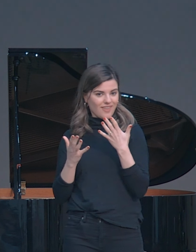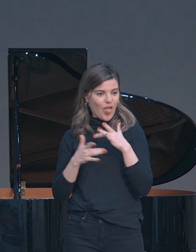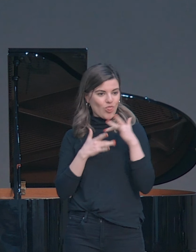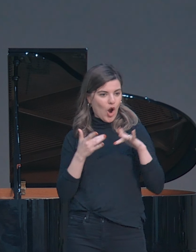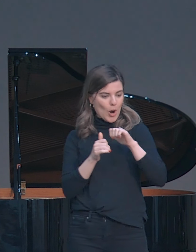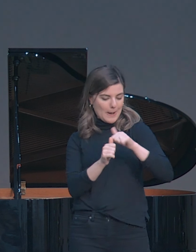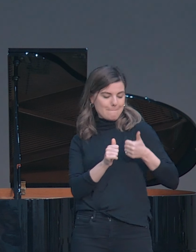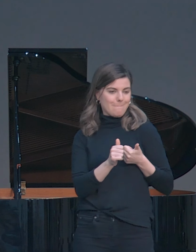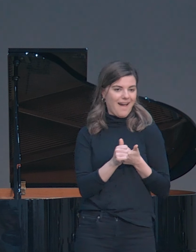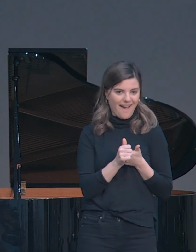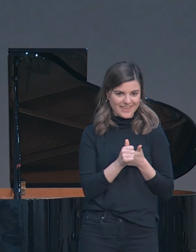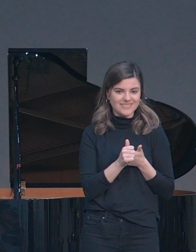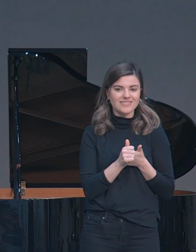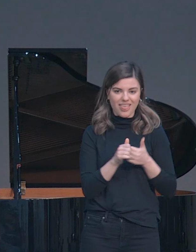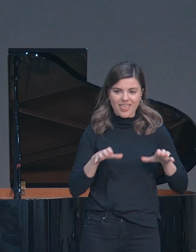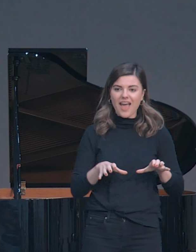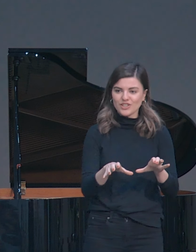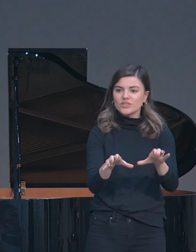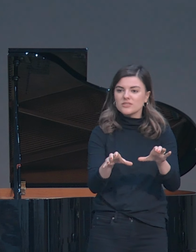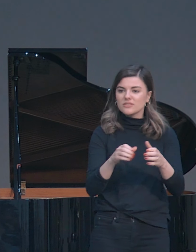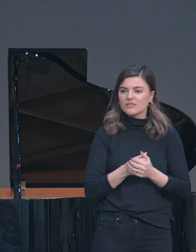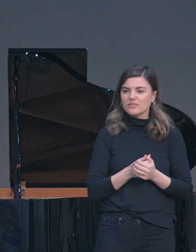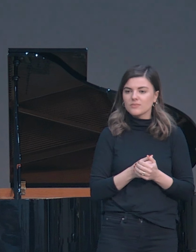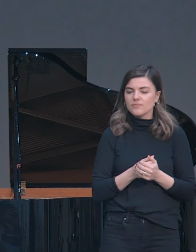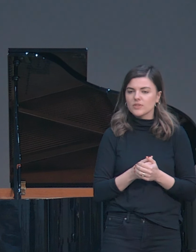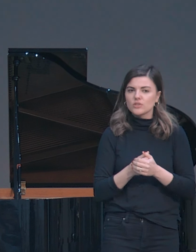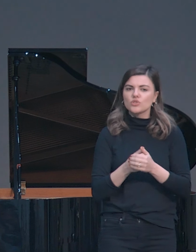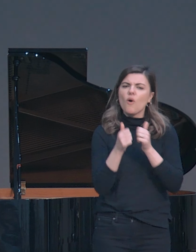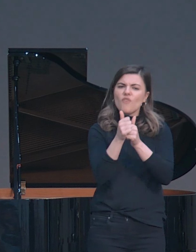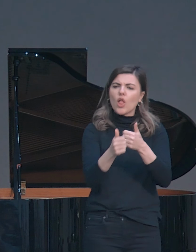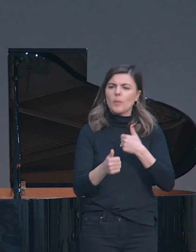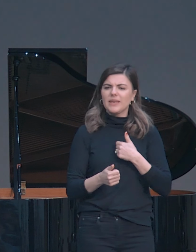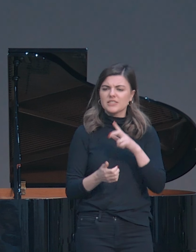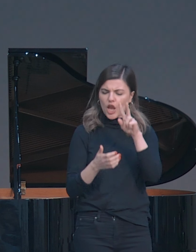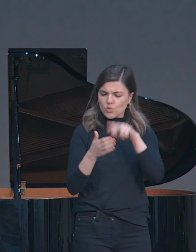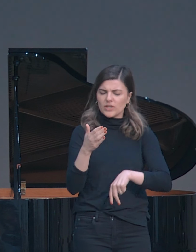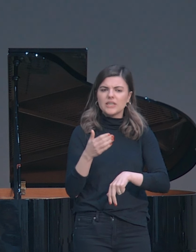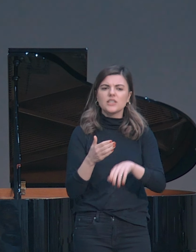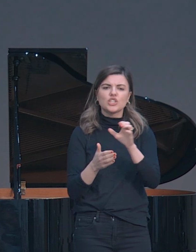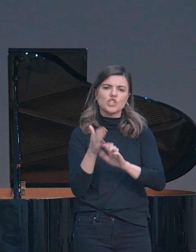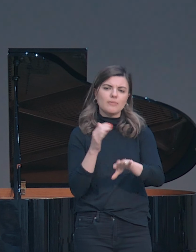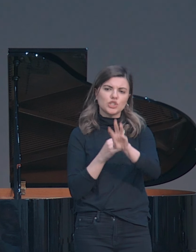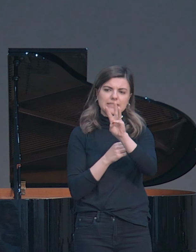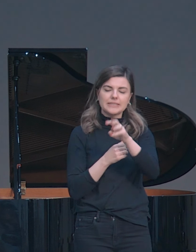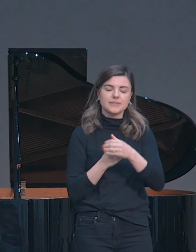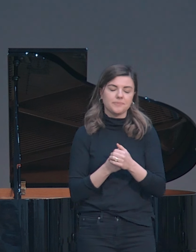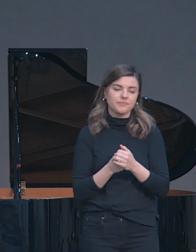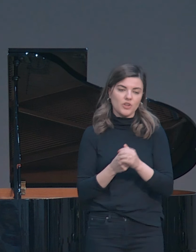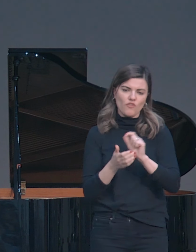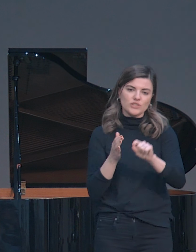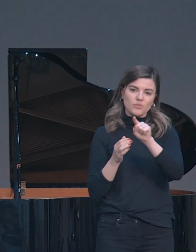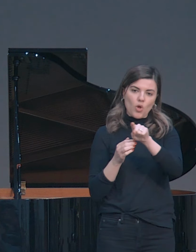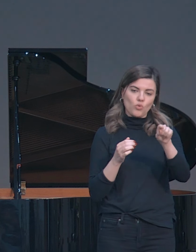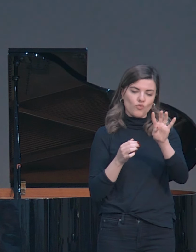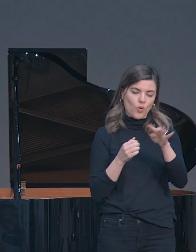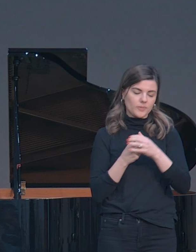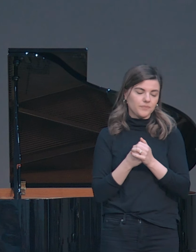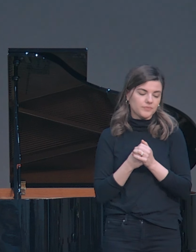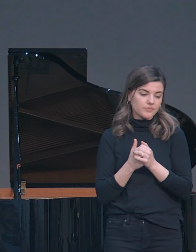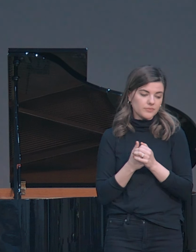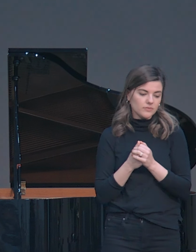the act of worship. So follow along as I read Matthew chapter 6, verses 1 through 4.